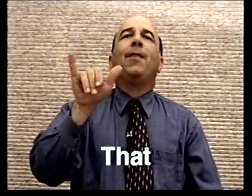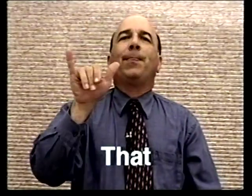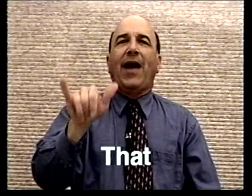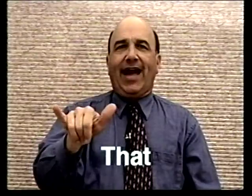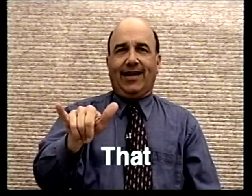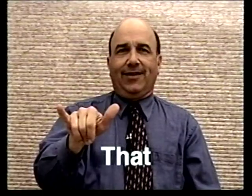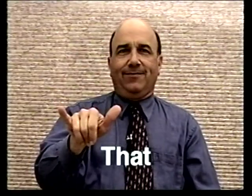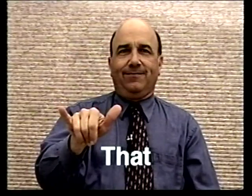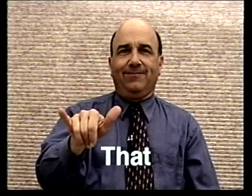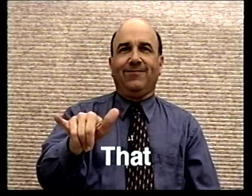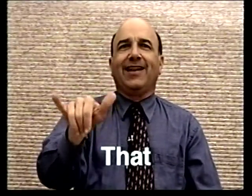That